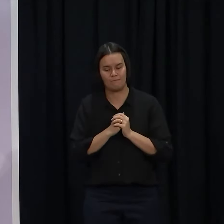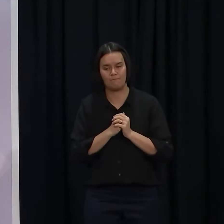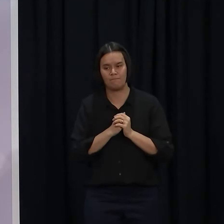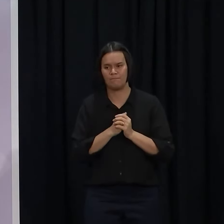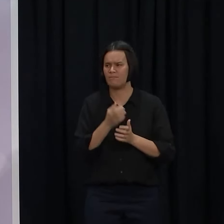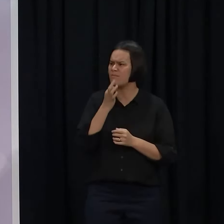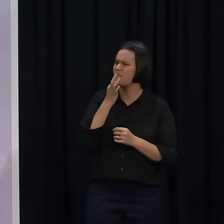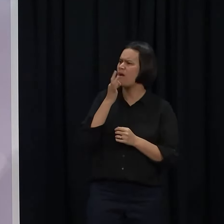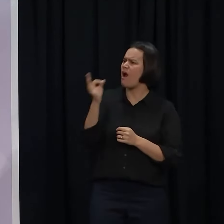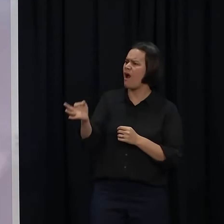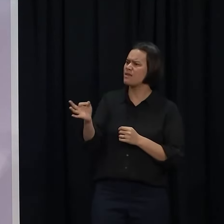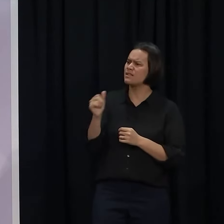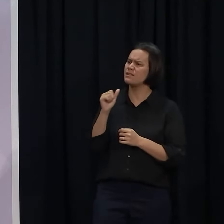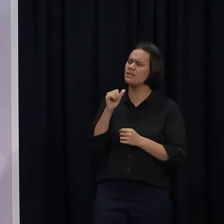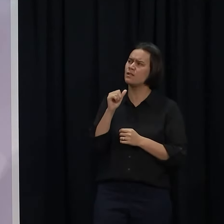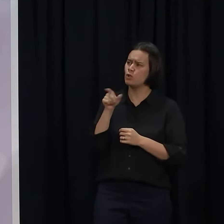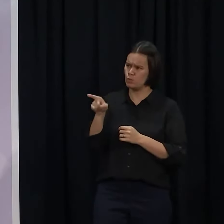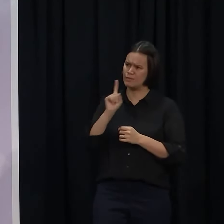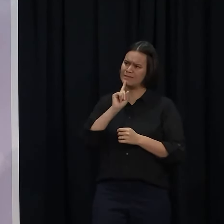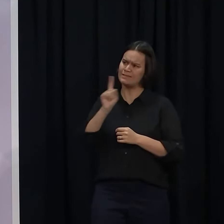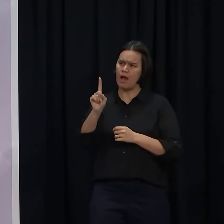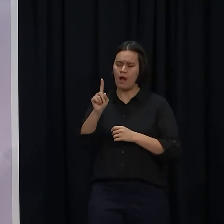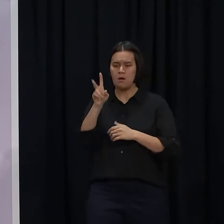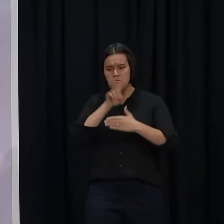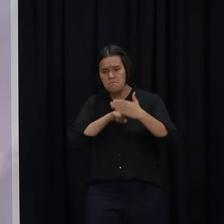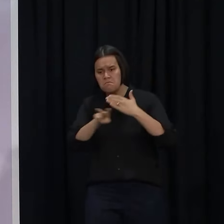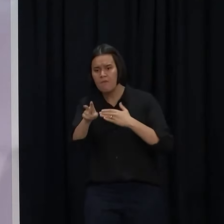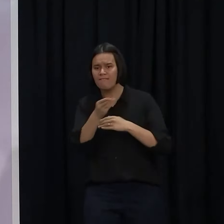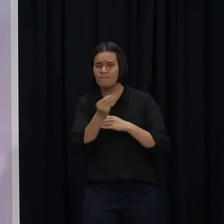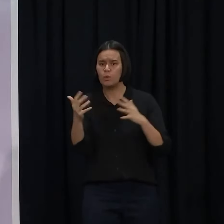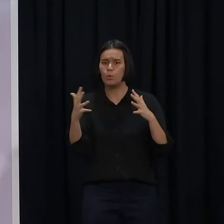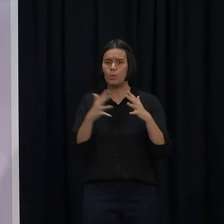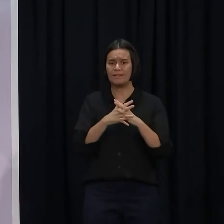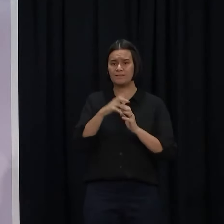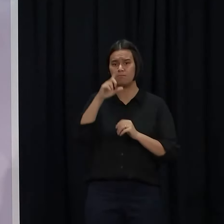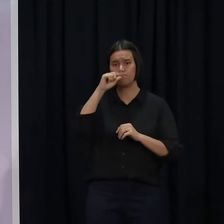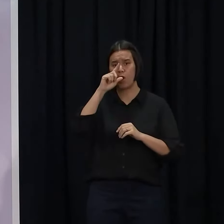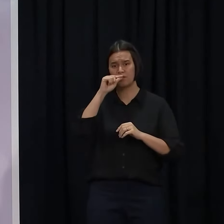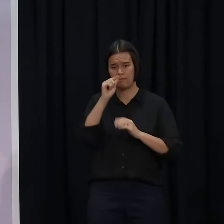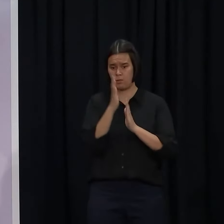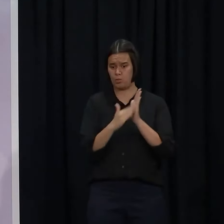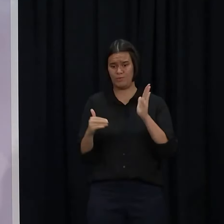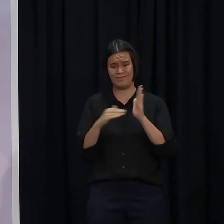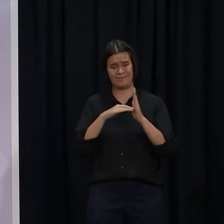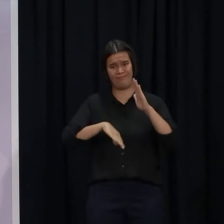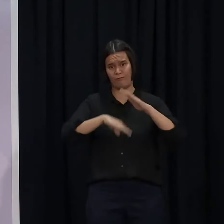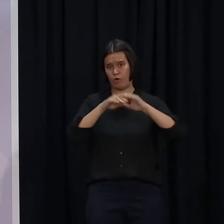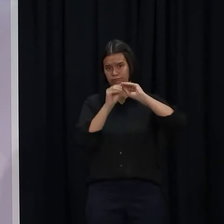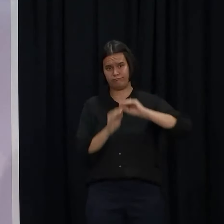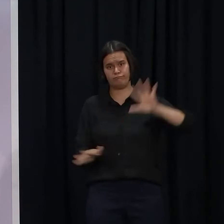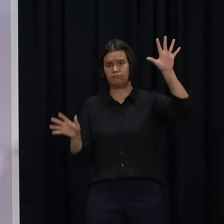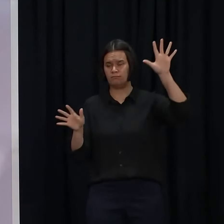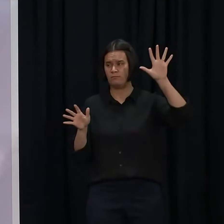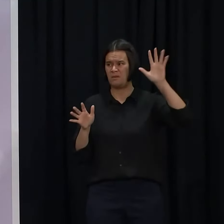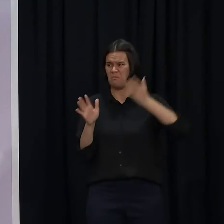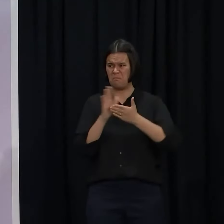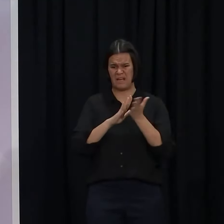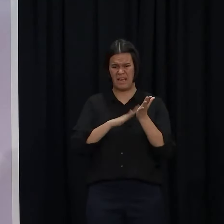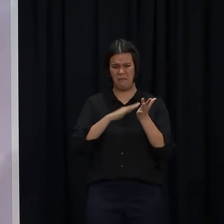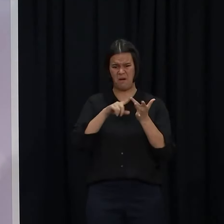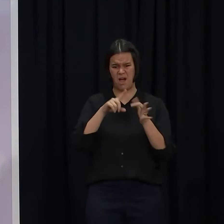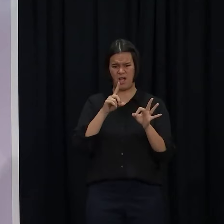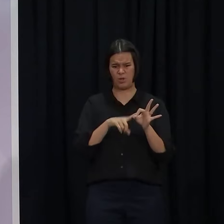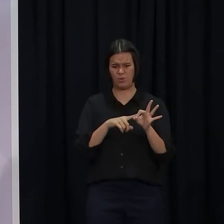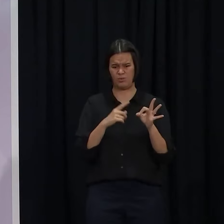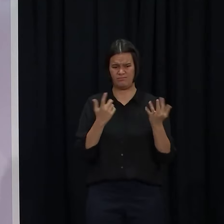if the predictions of within a few weeks potentially it's spreading throughout the country, does MIQ actually